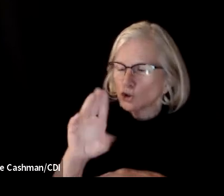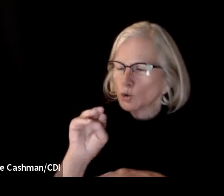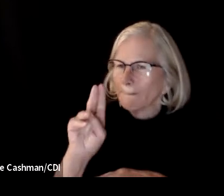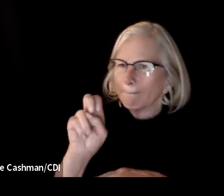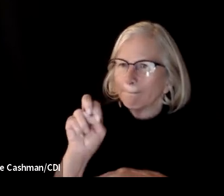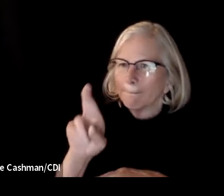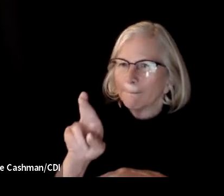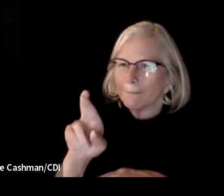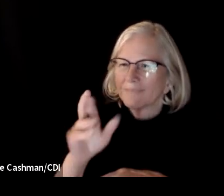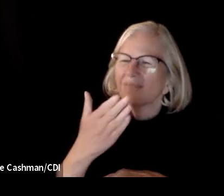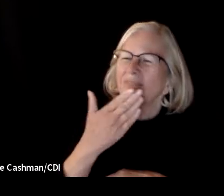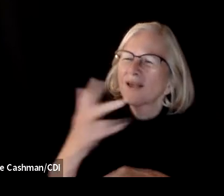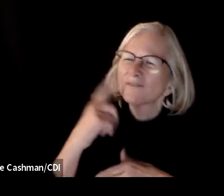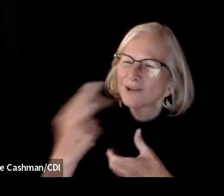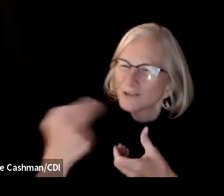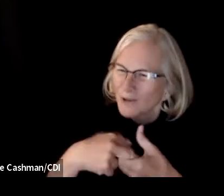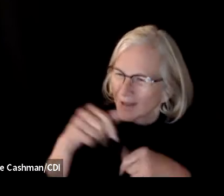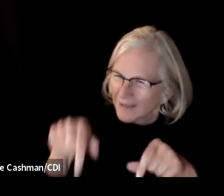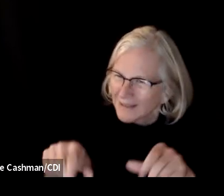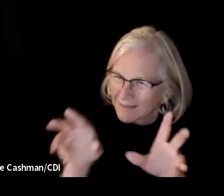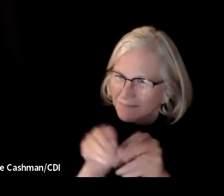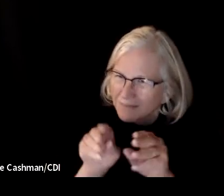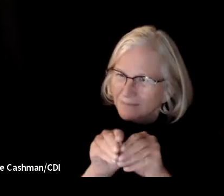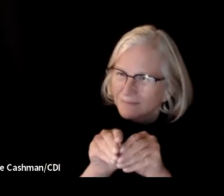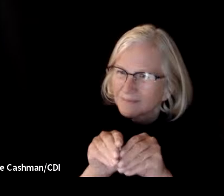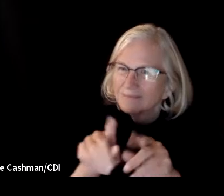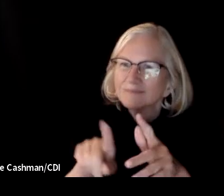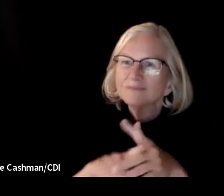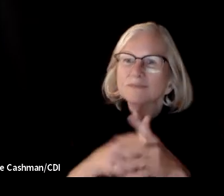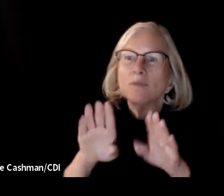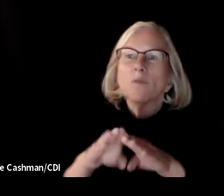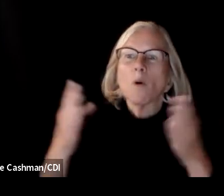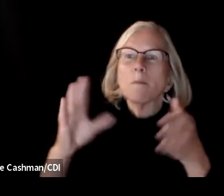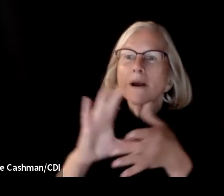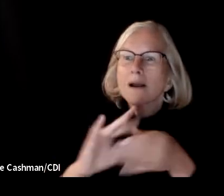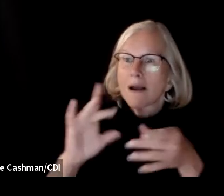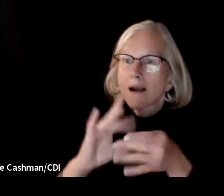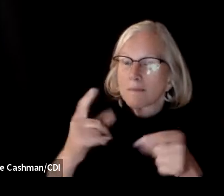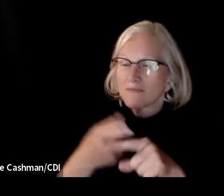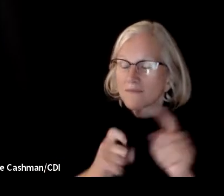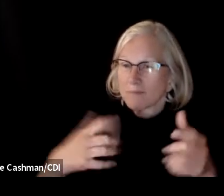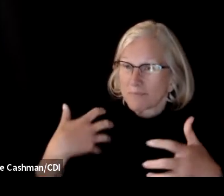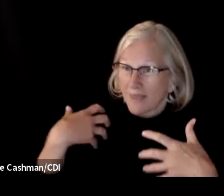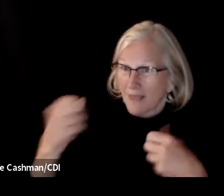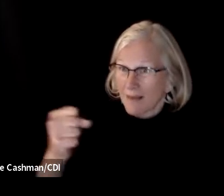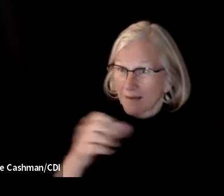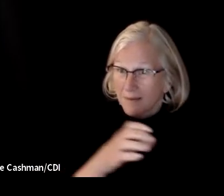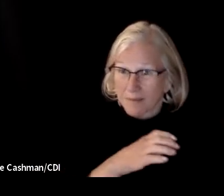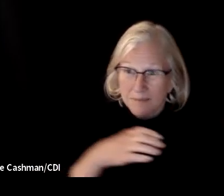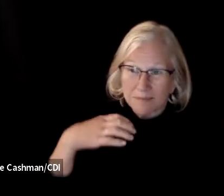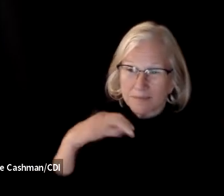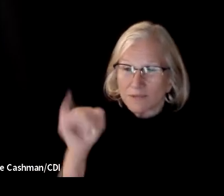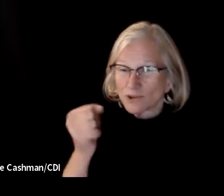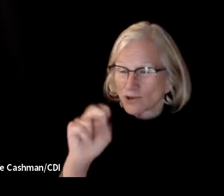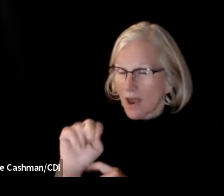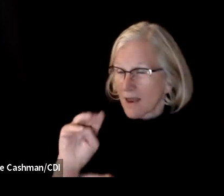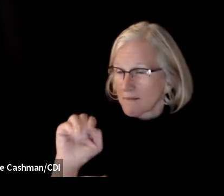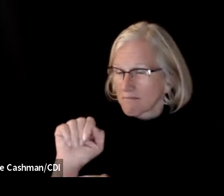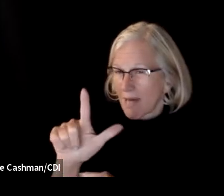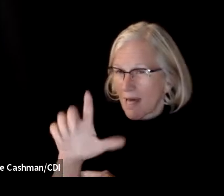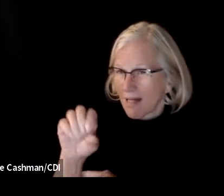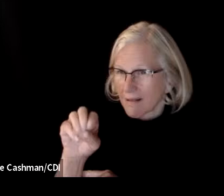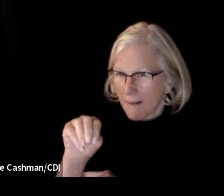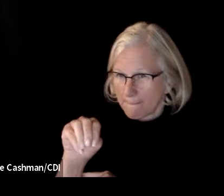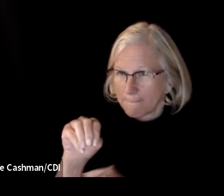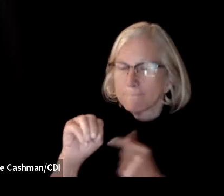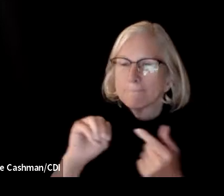start today with opening comments from Health Commissioner Jen Malcolm and Education Commissioner Dr. Heather Mueller. We also have MDH Infectious Disease Director